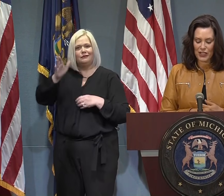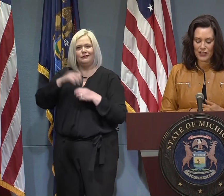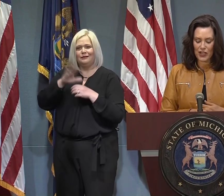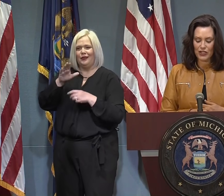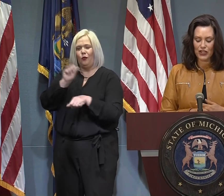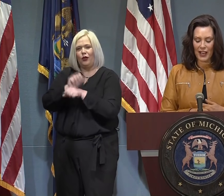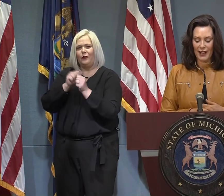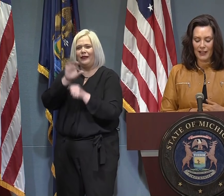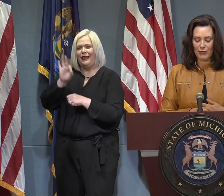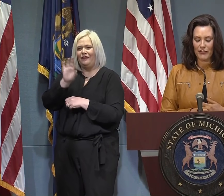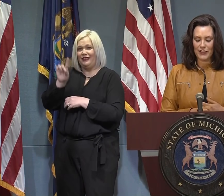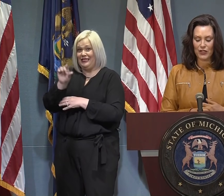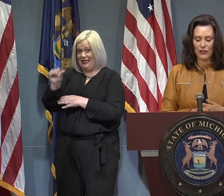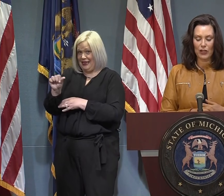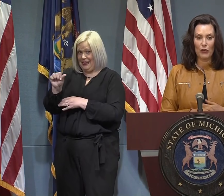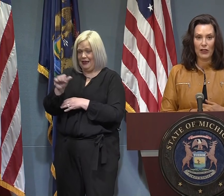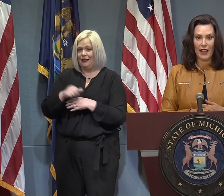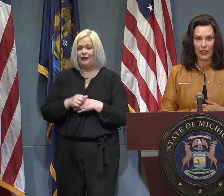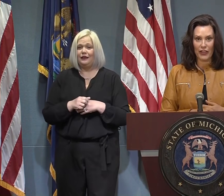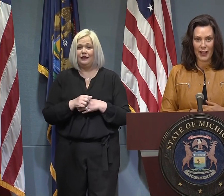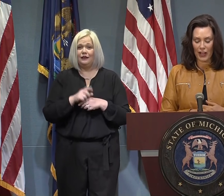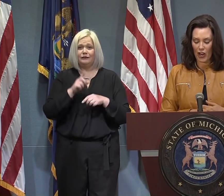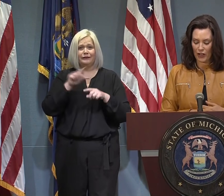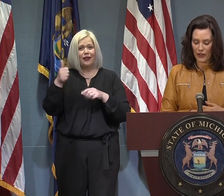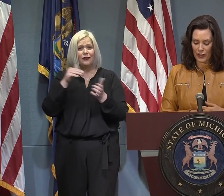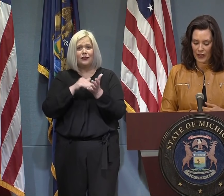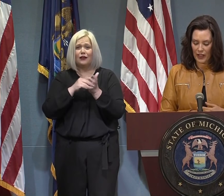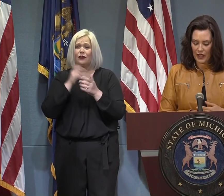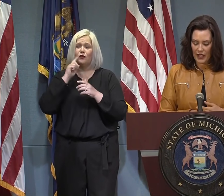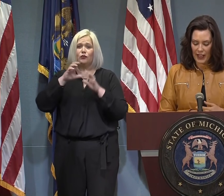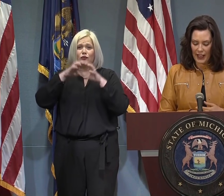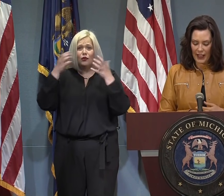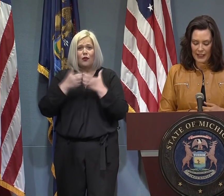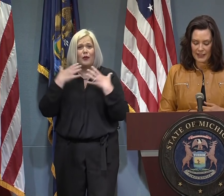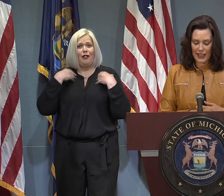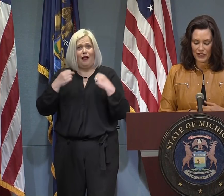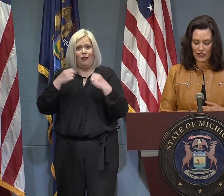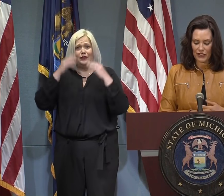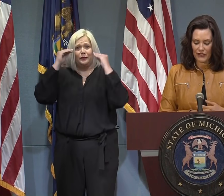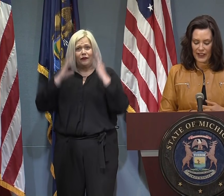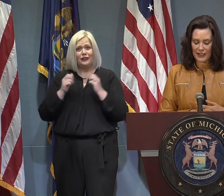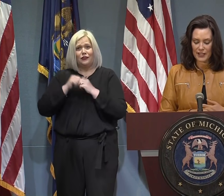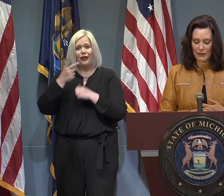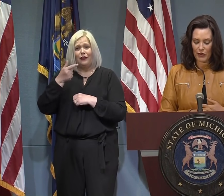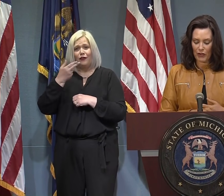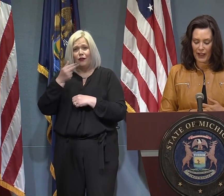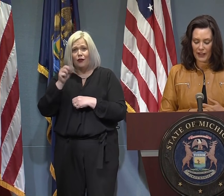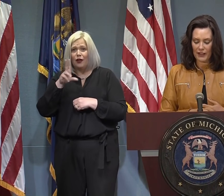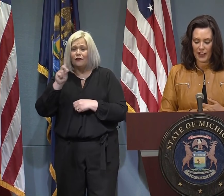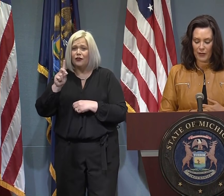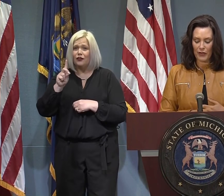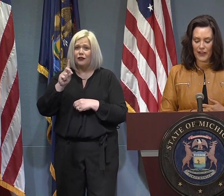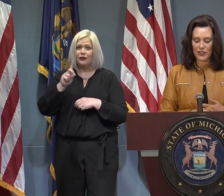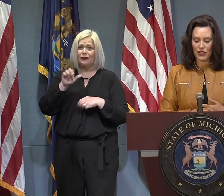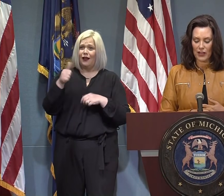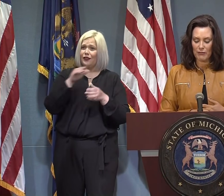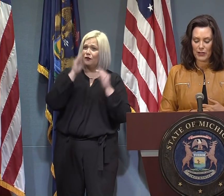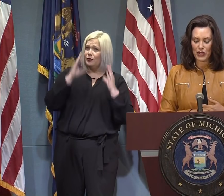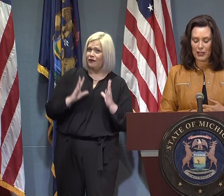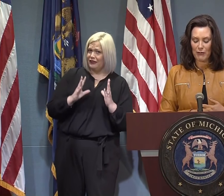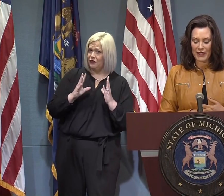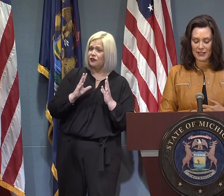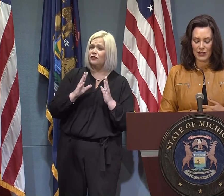Dr. Ashish Jha, professor of global health at Harvard, and Dr. Vikas Parekh,